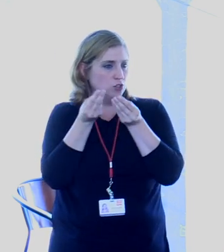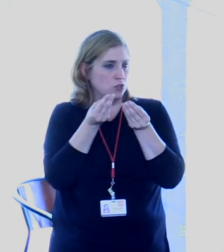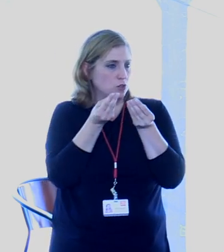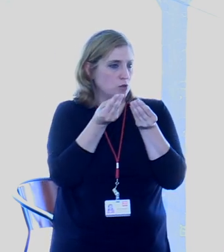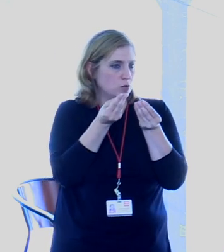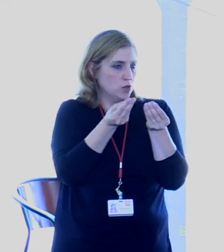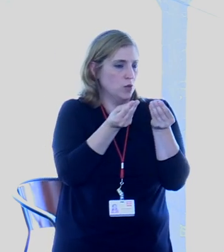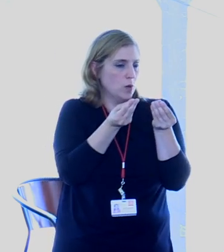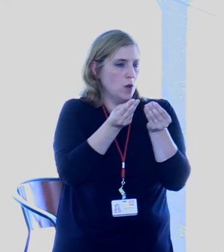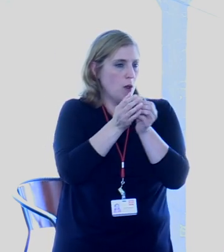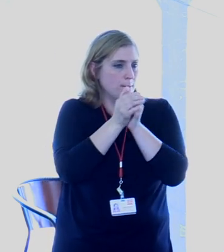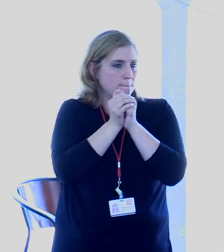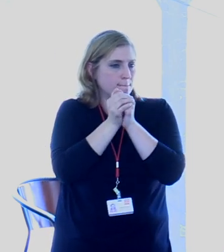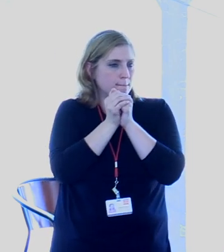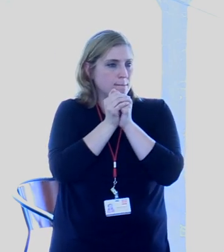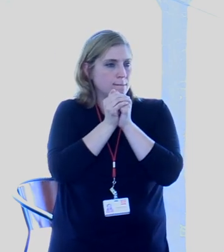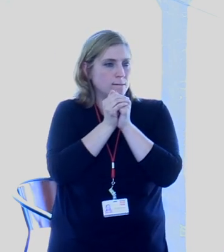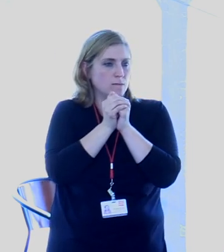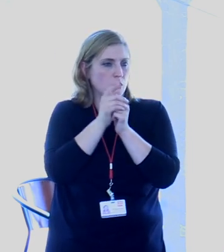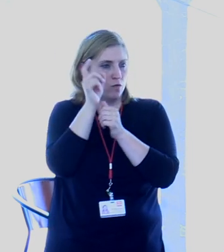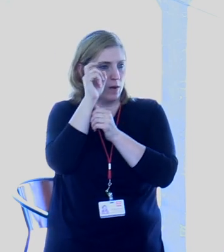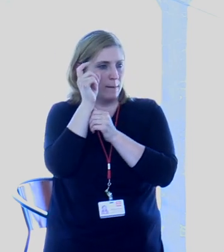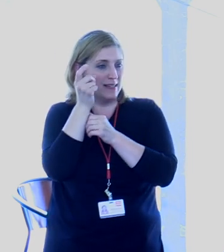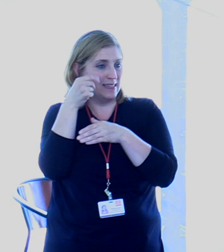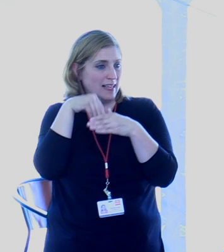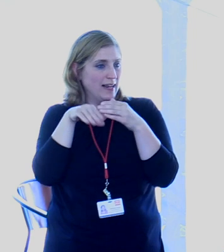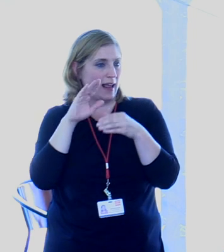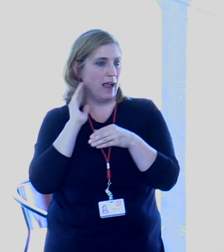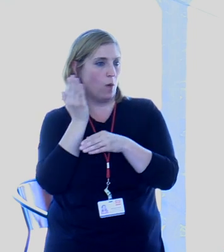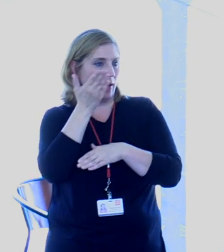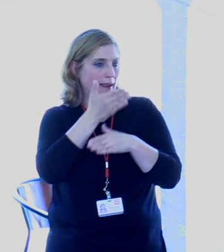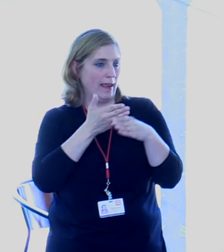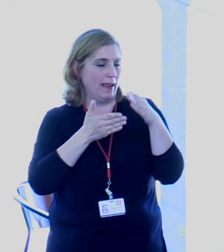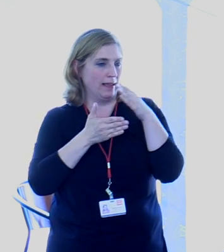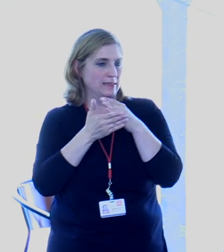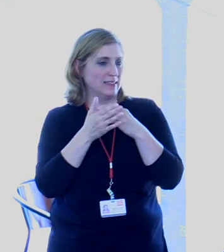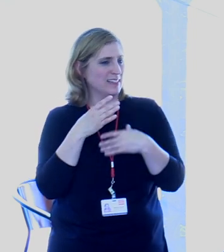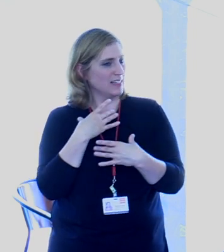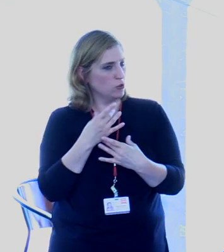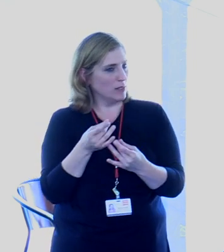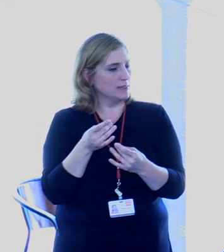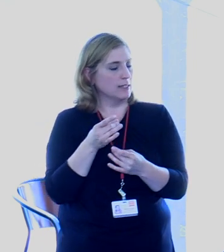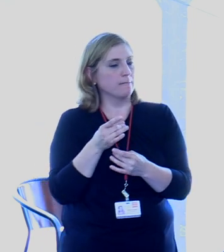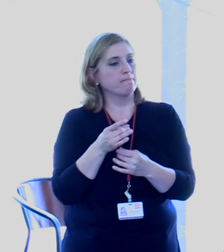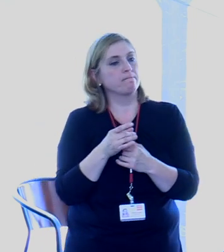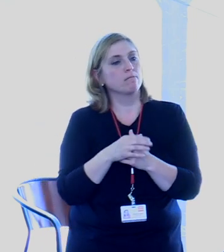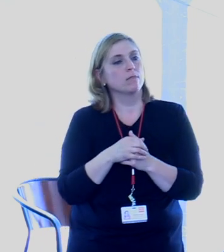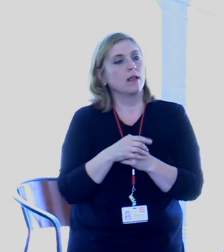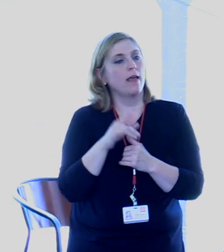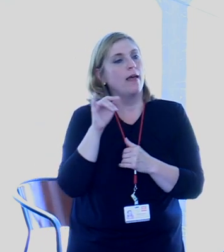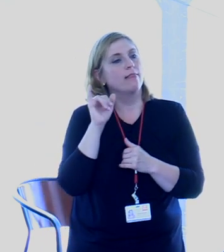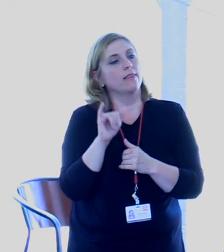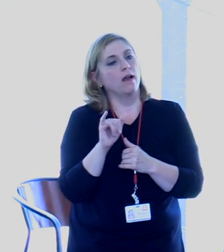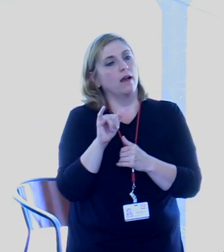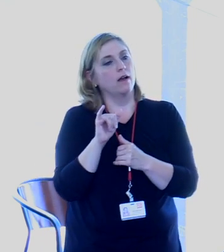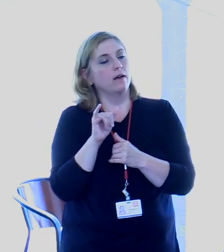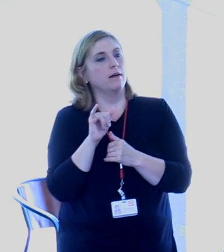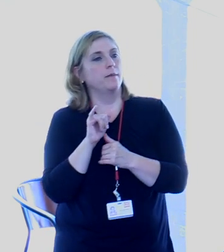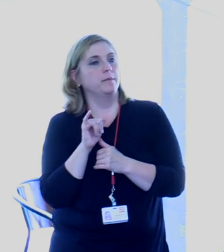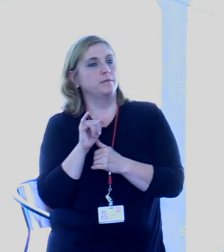pray for wisdom, and yet wisdom is in our hands. Now, it's very, very interesting that